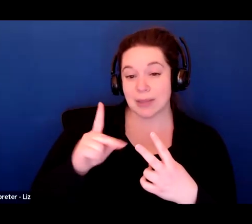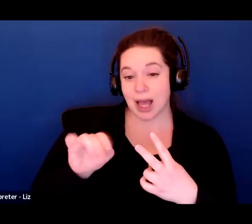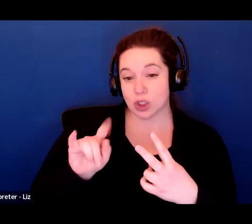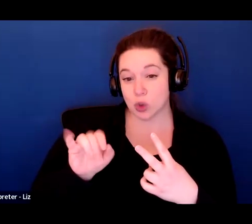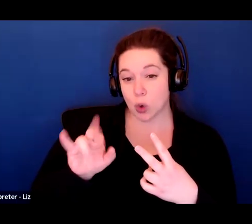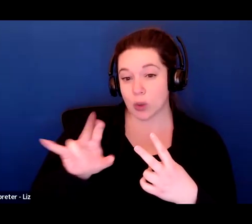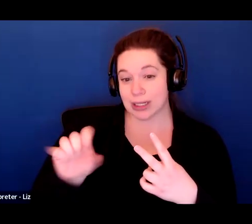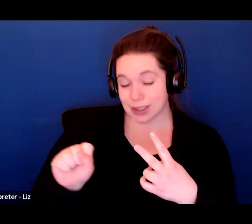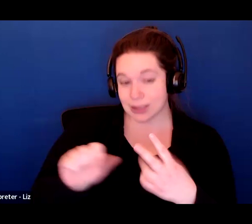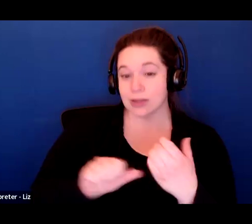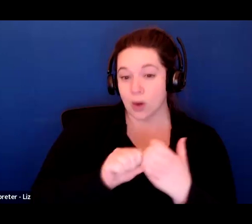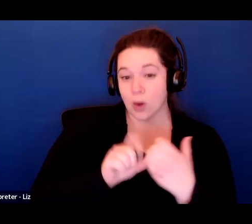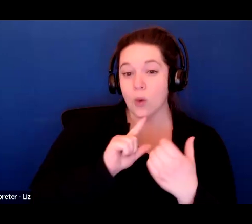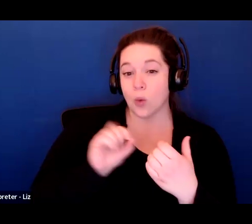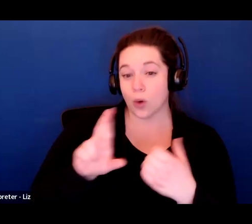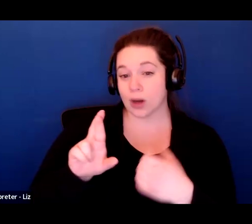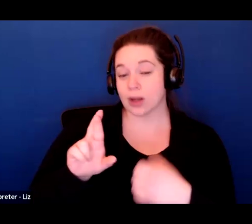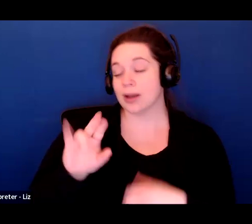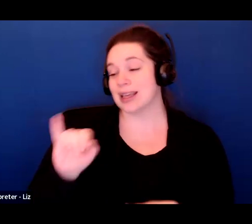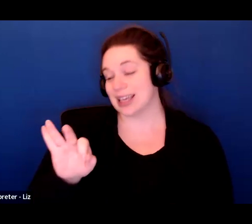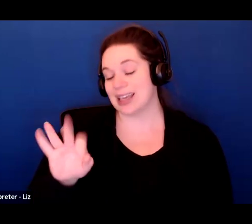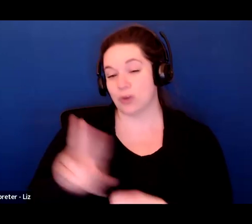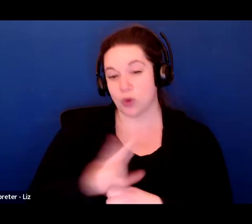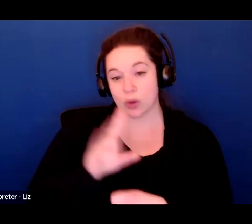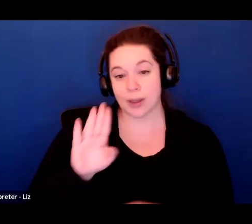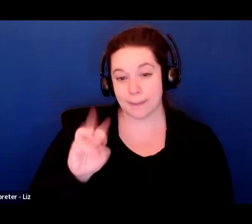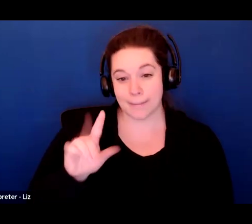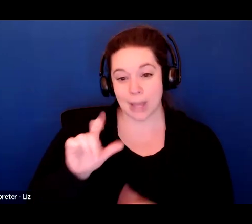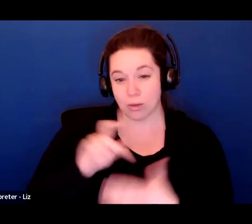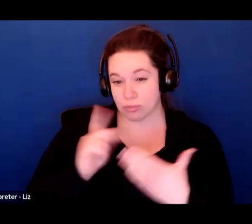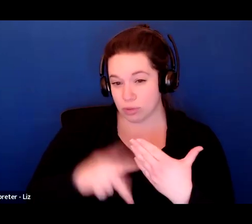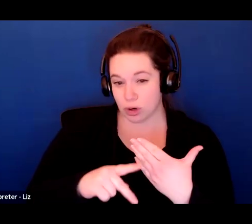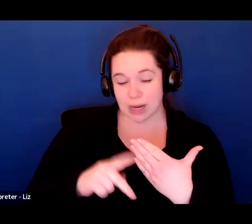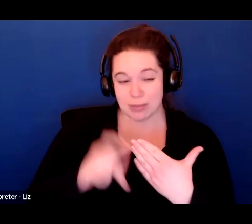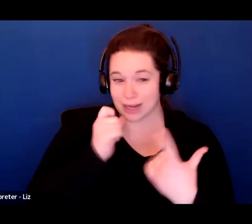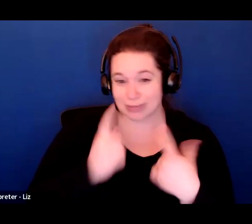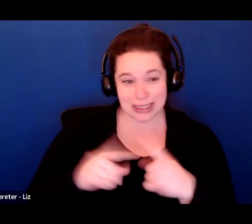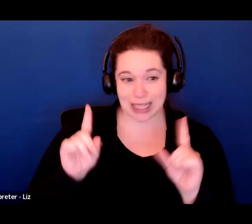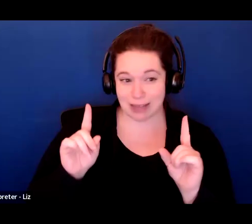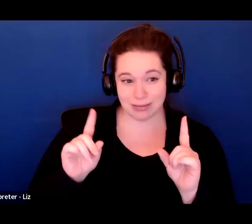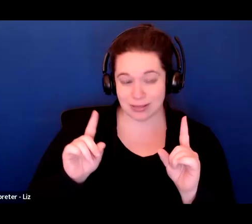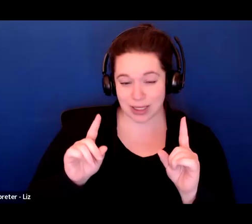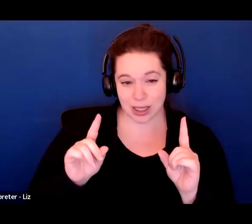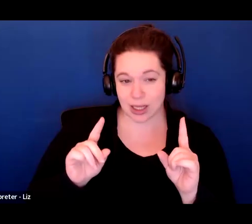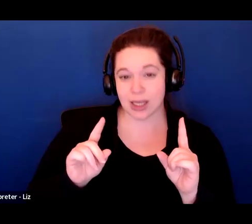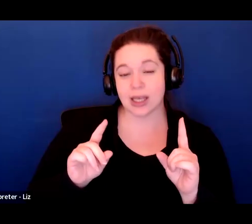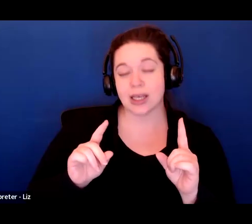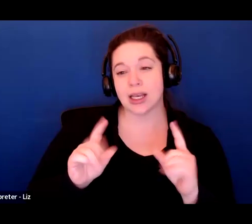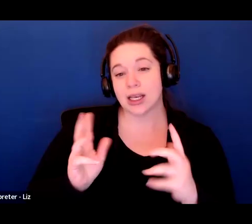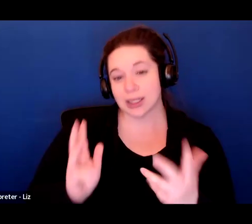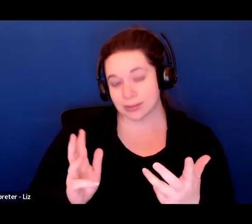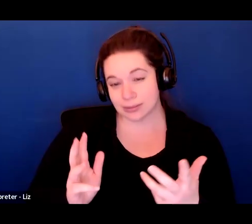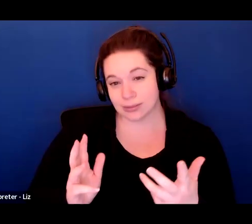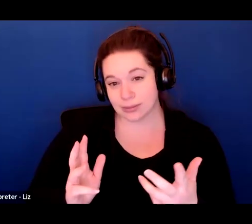you're using a bowel program and you're finding you're not having successful results, there,